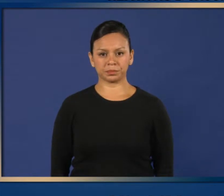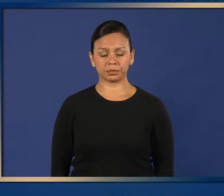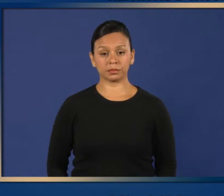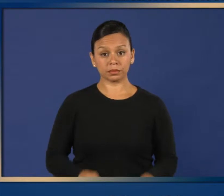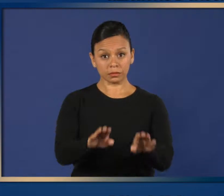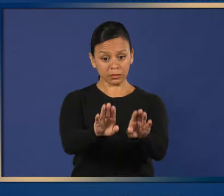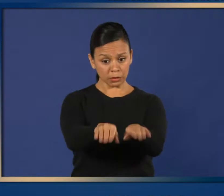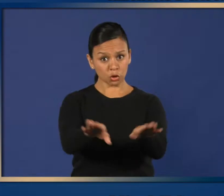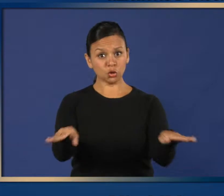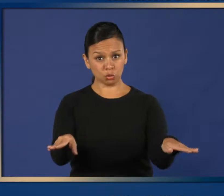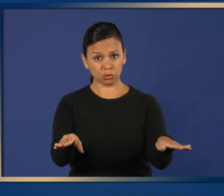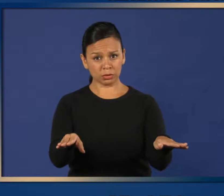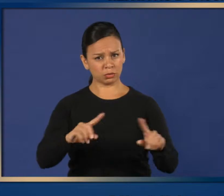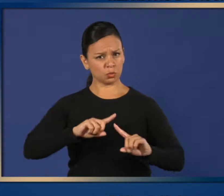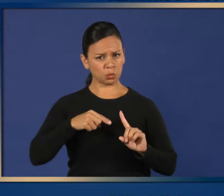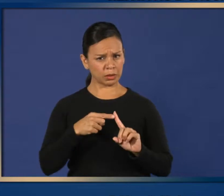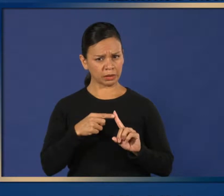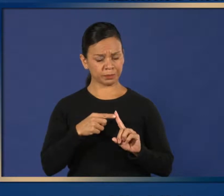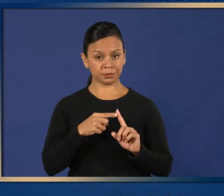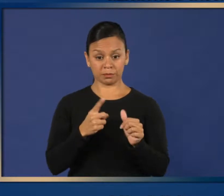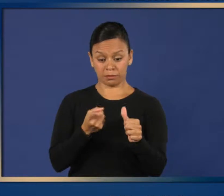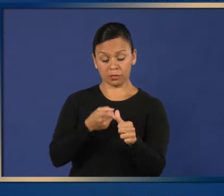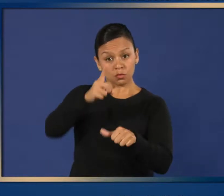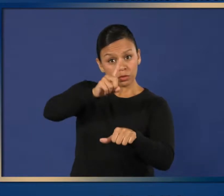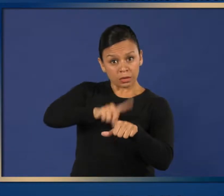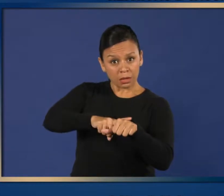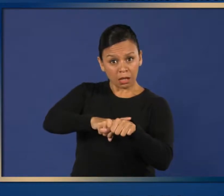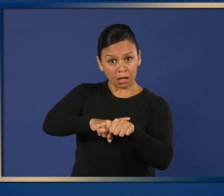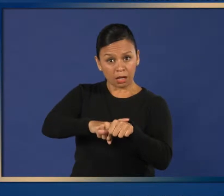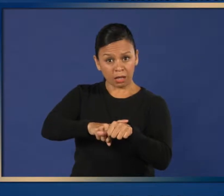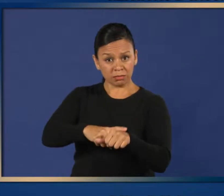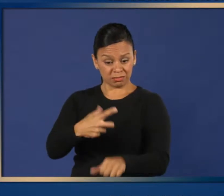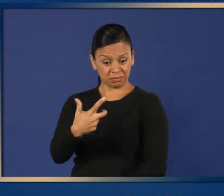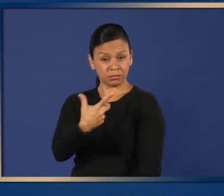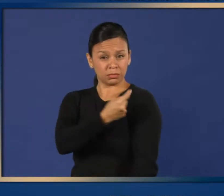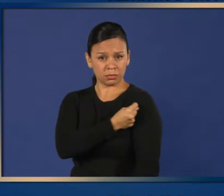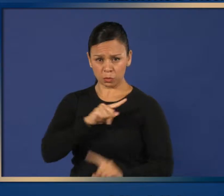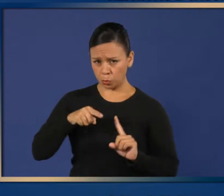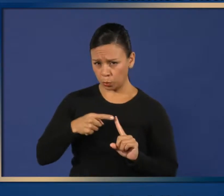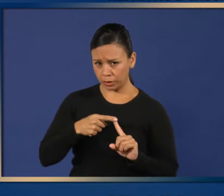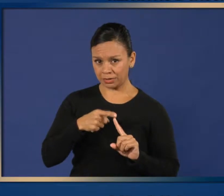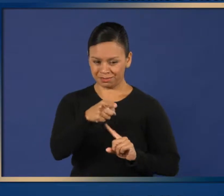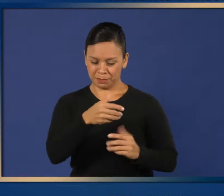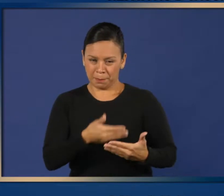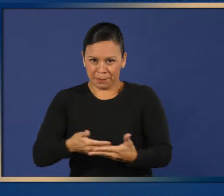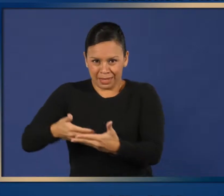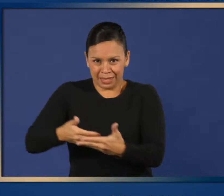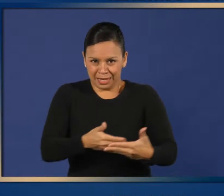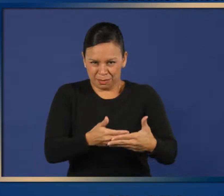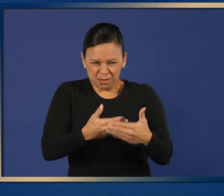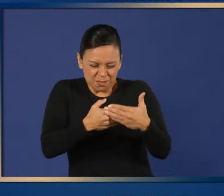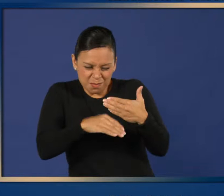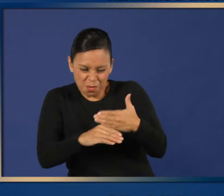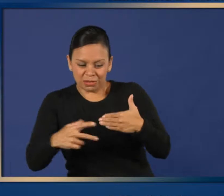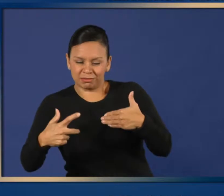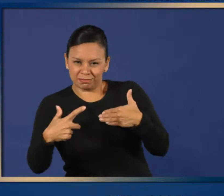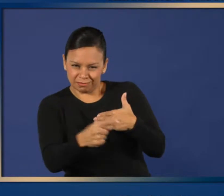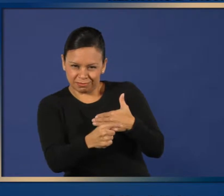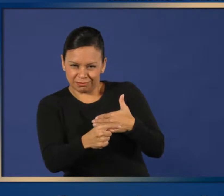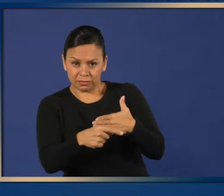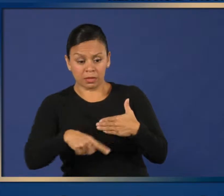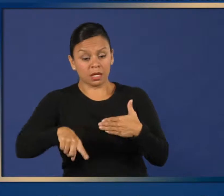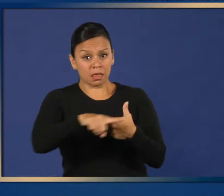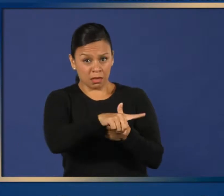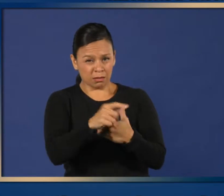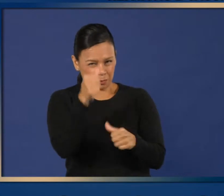All children should get their first dose of hepatitis B vaccine at birth and should have completed